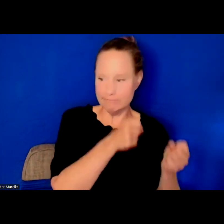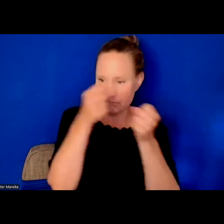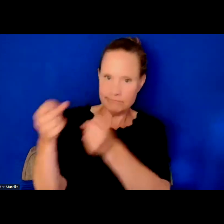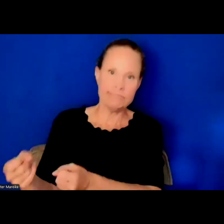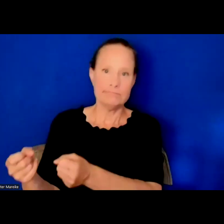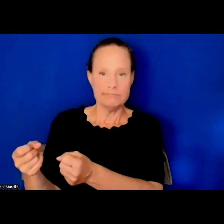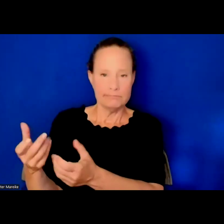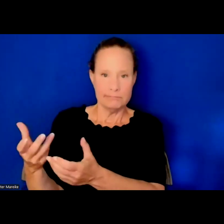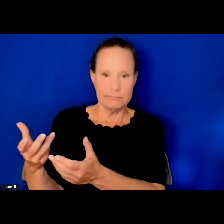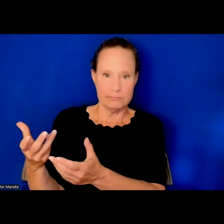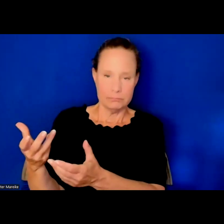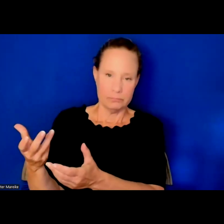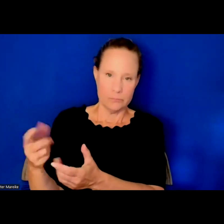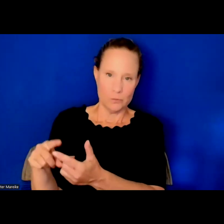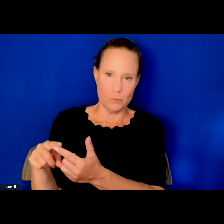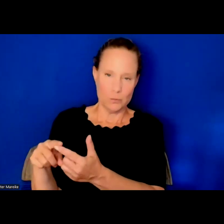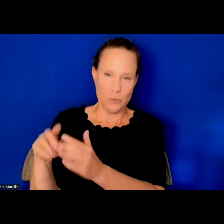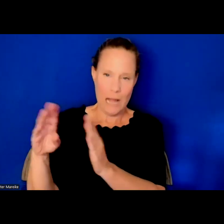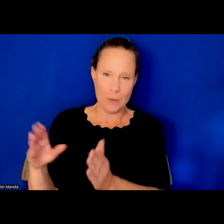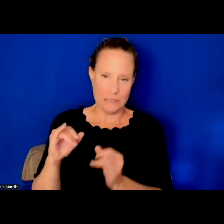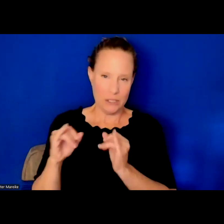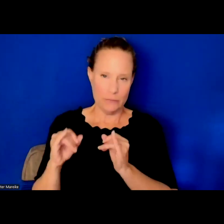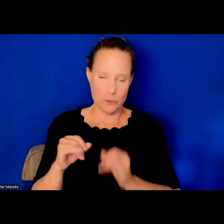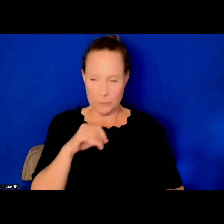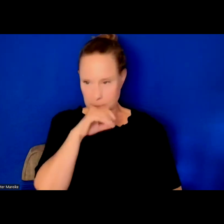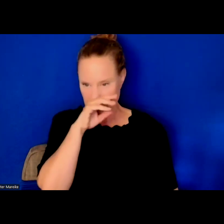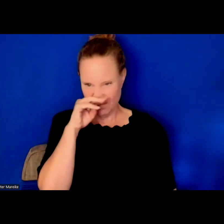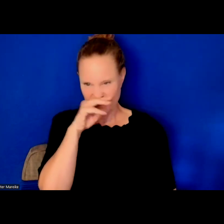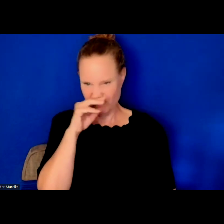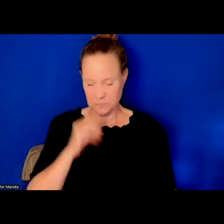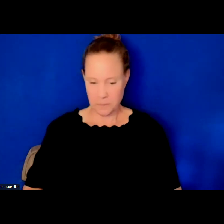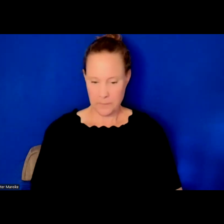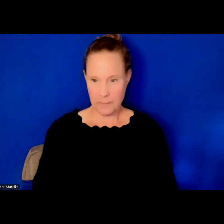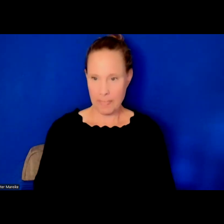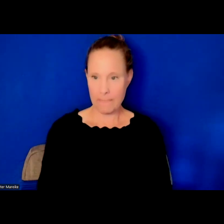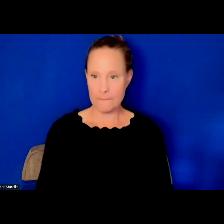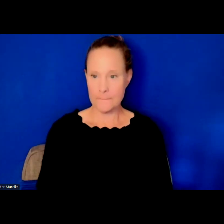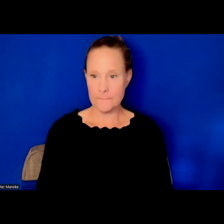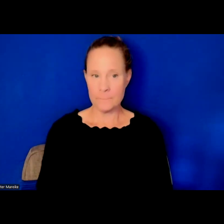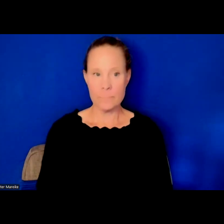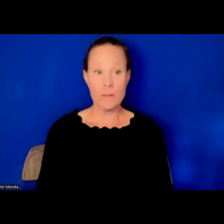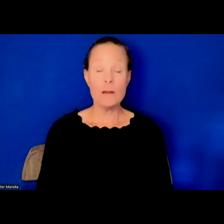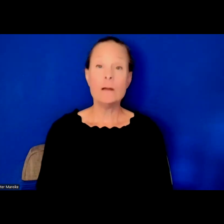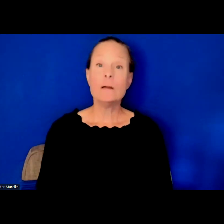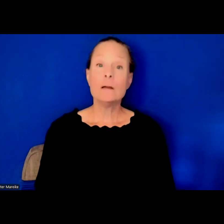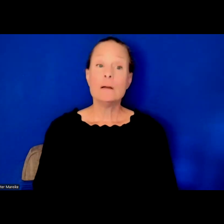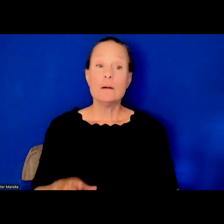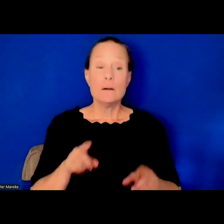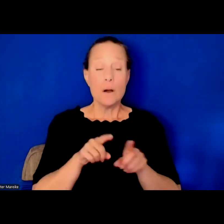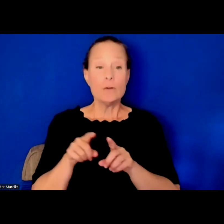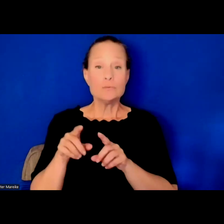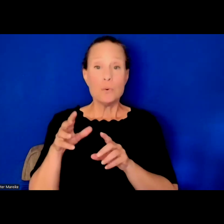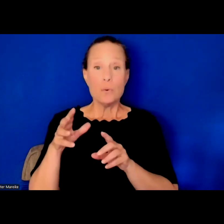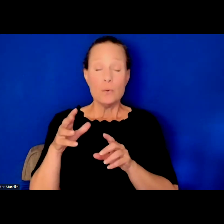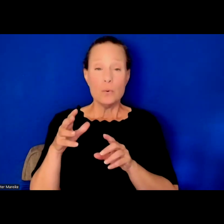get rides to their housing interviews, things of that nature. And then um, the